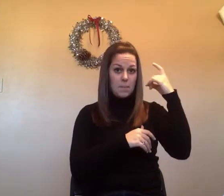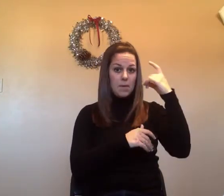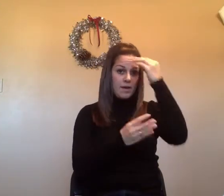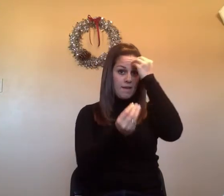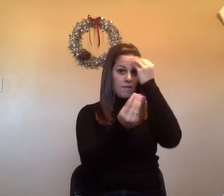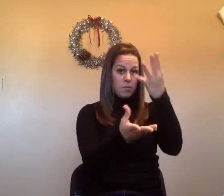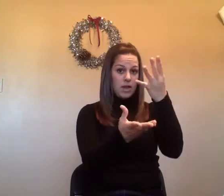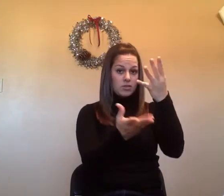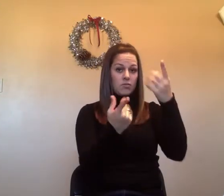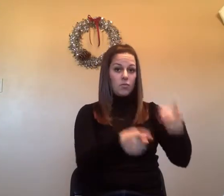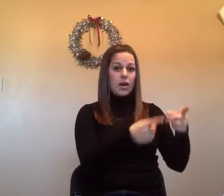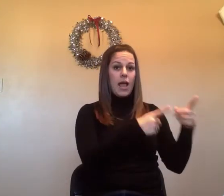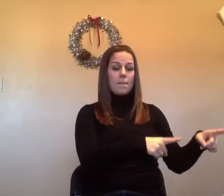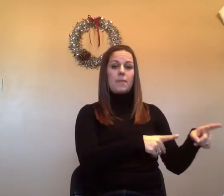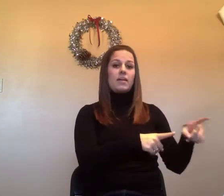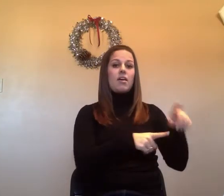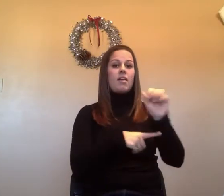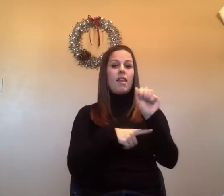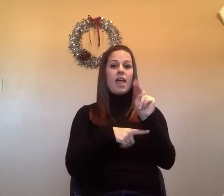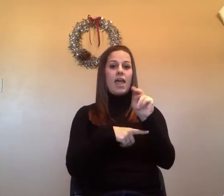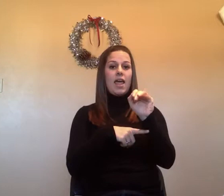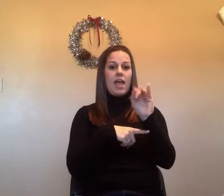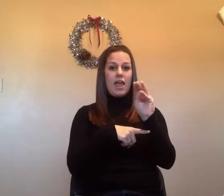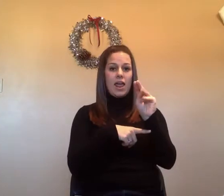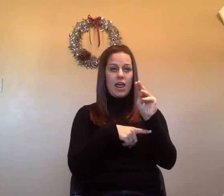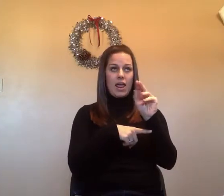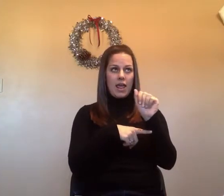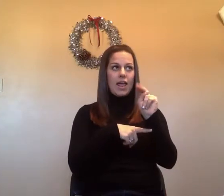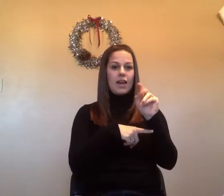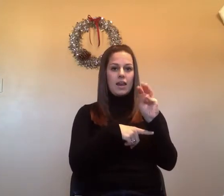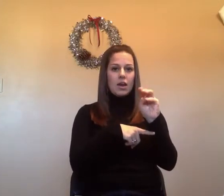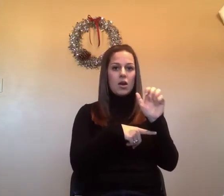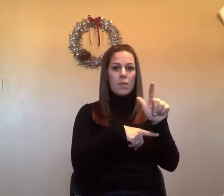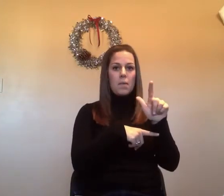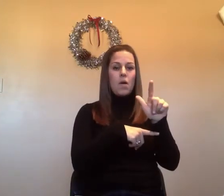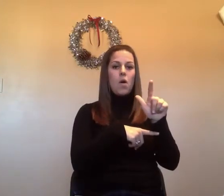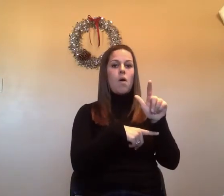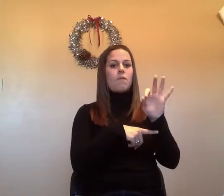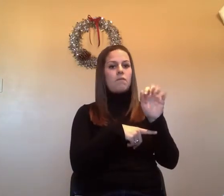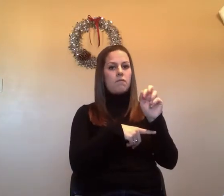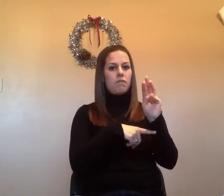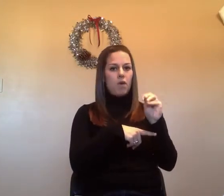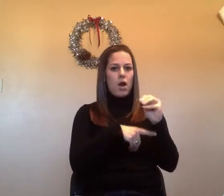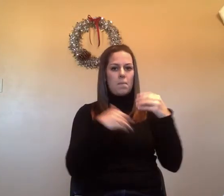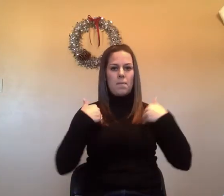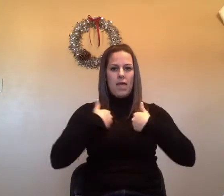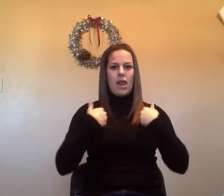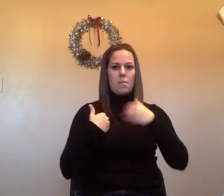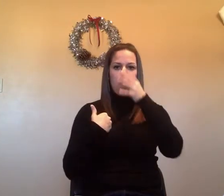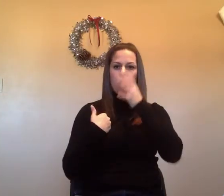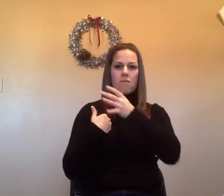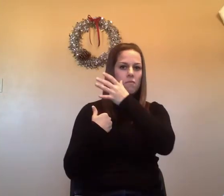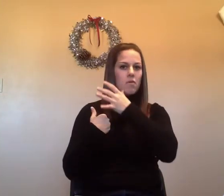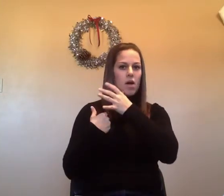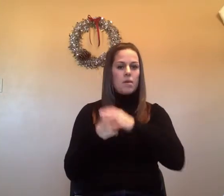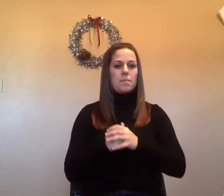the county. Every day, Snowball and Napoleon sent out flights of pigeons.